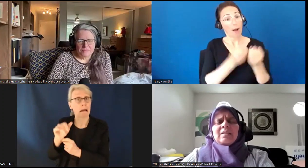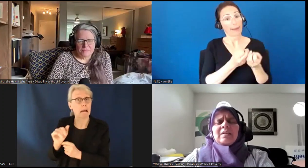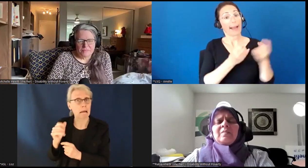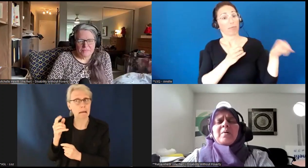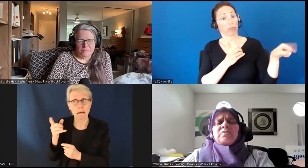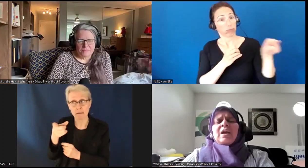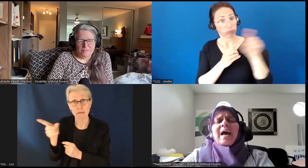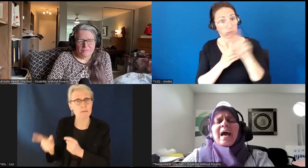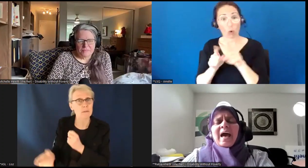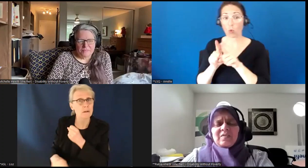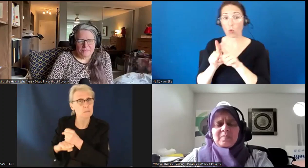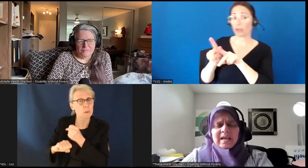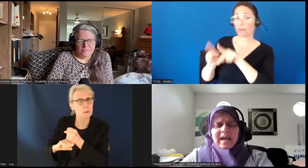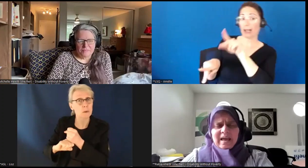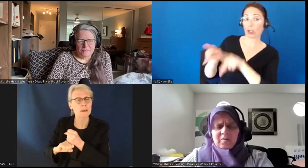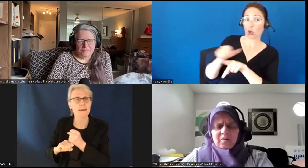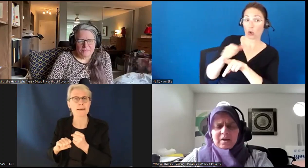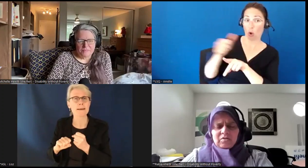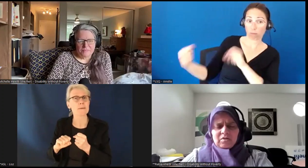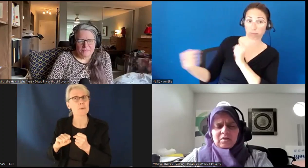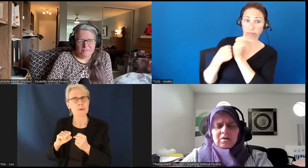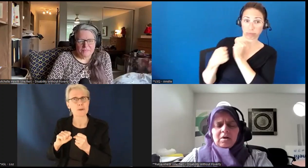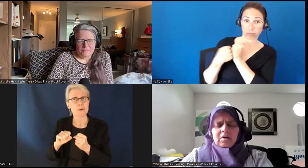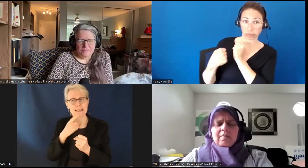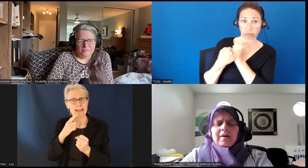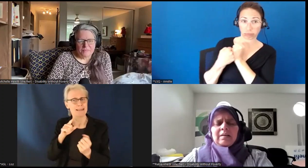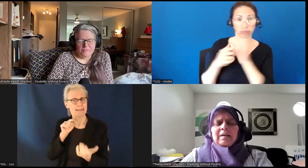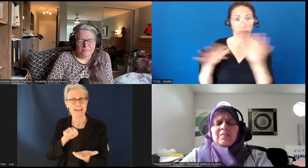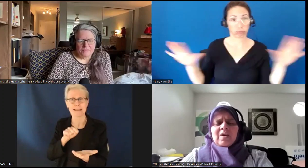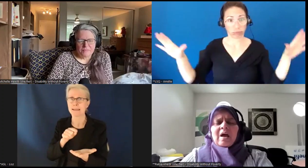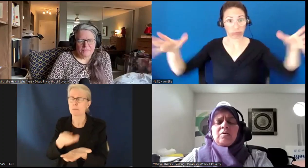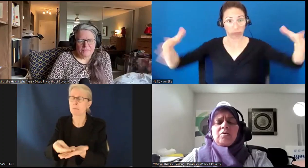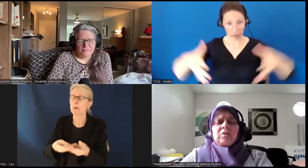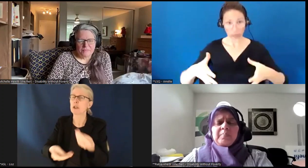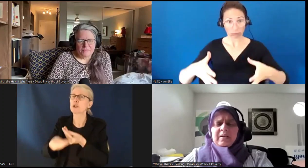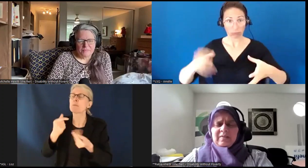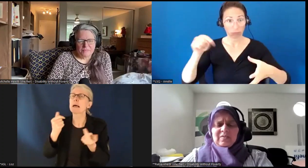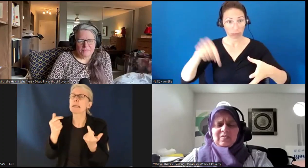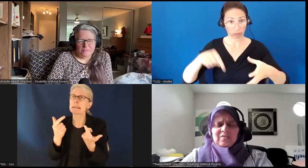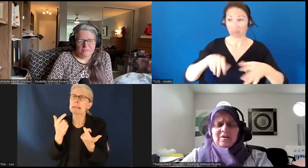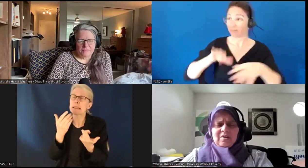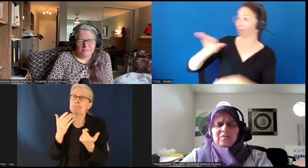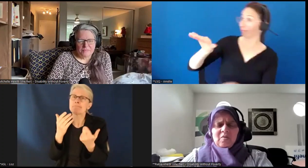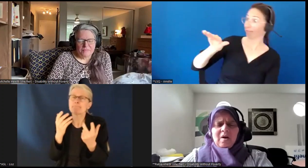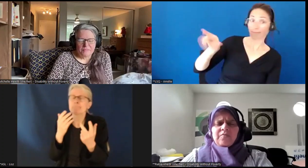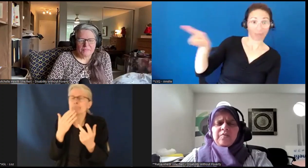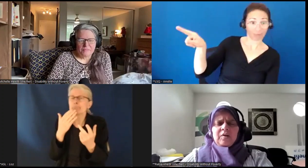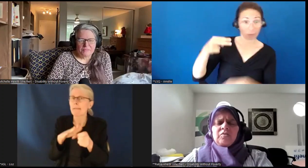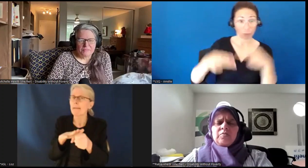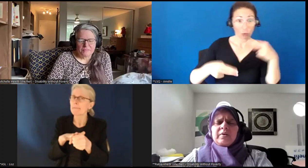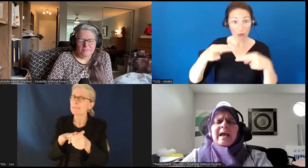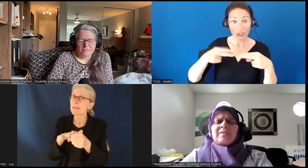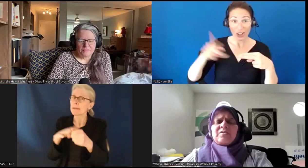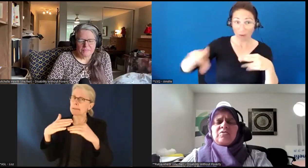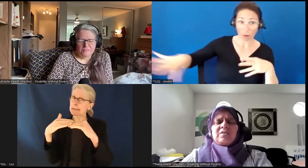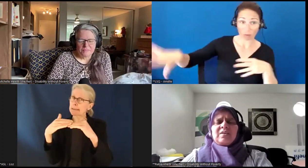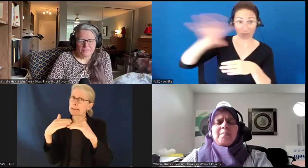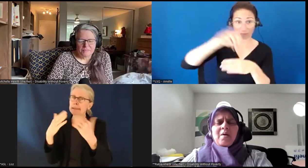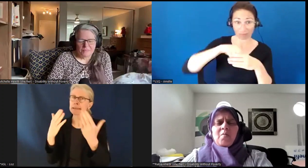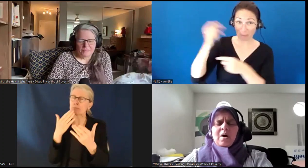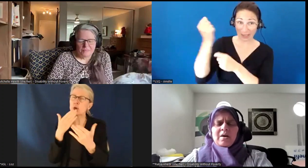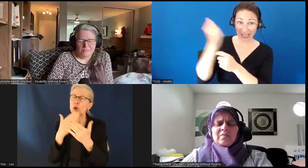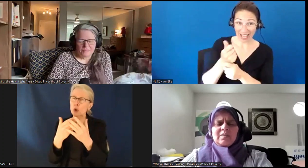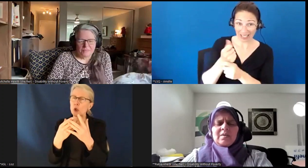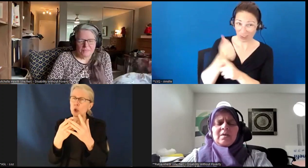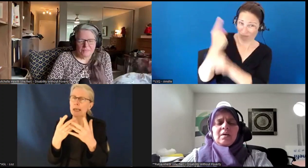saying that this budget had to be adequate or at least a good place to start. So our first reaction to the